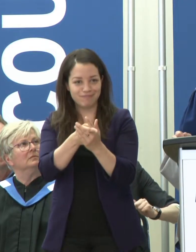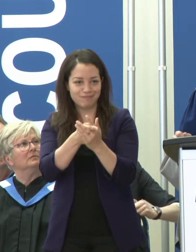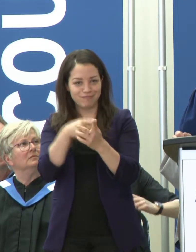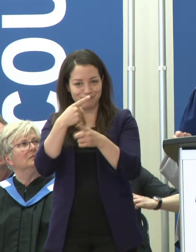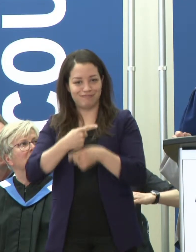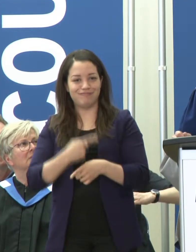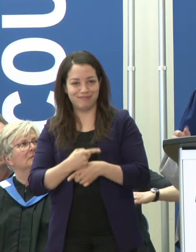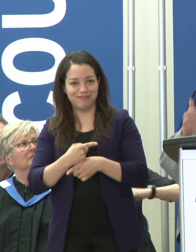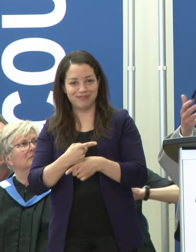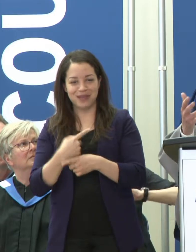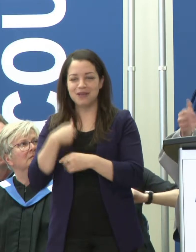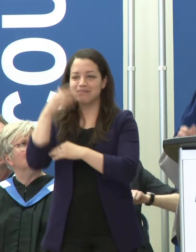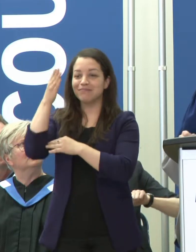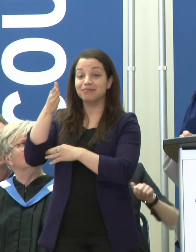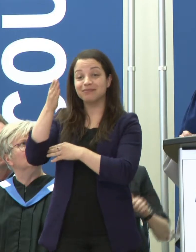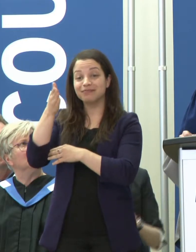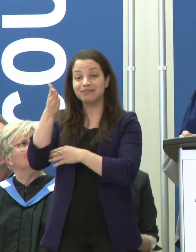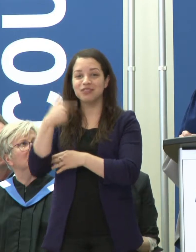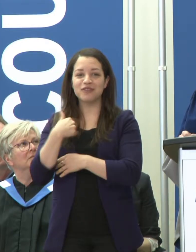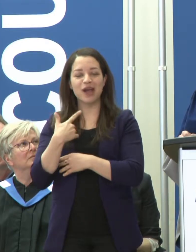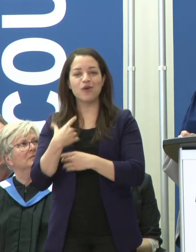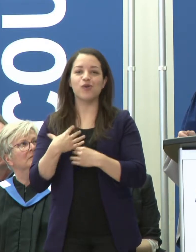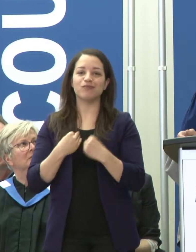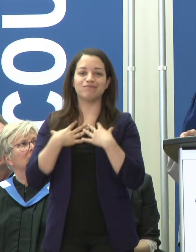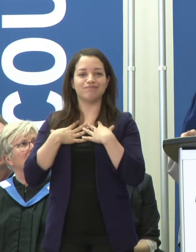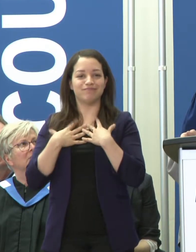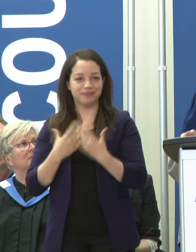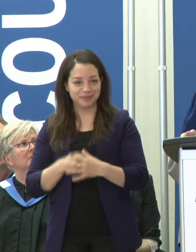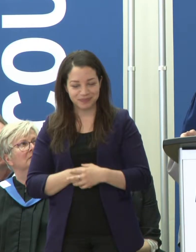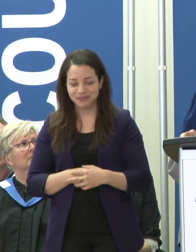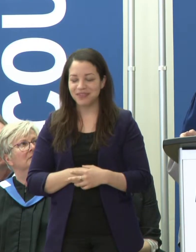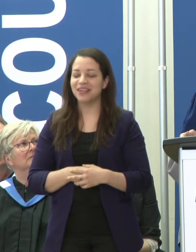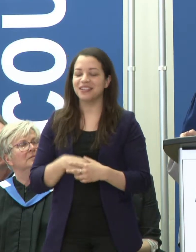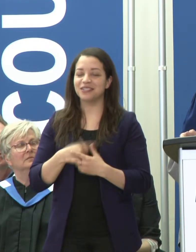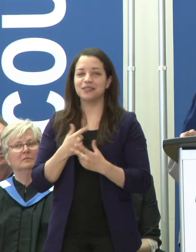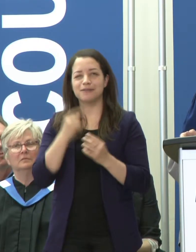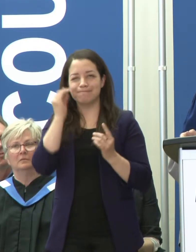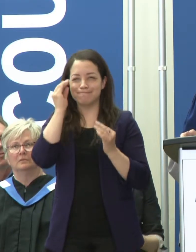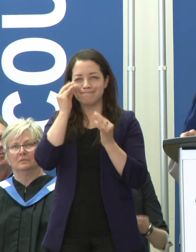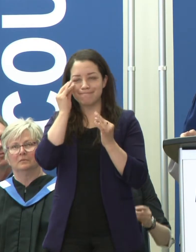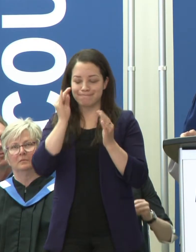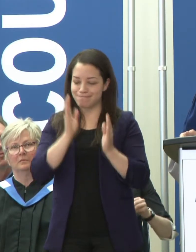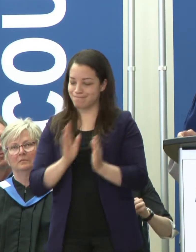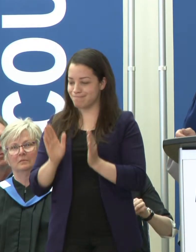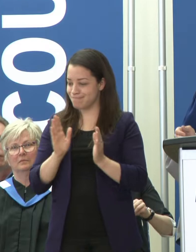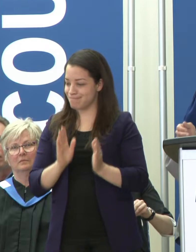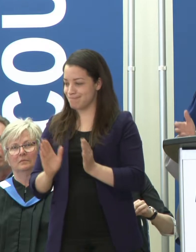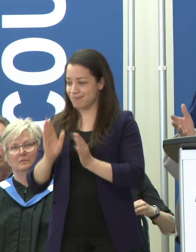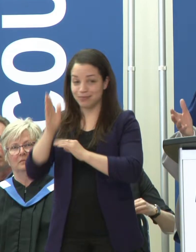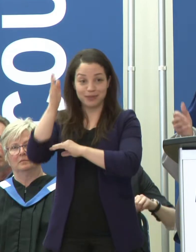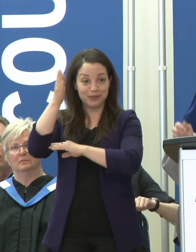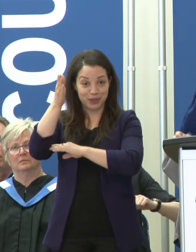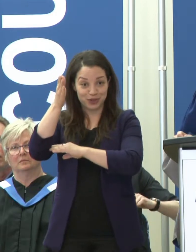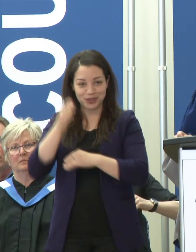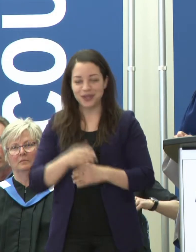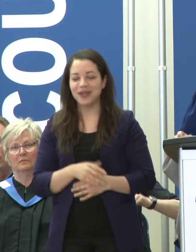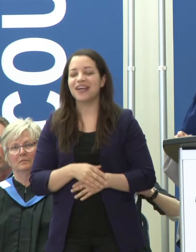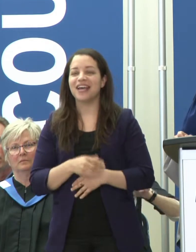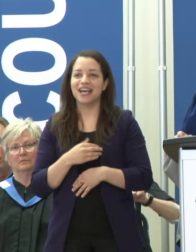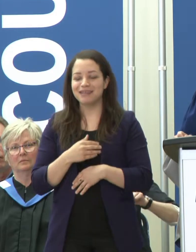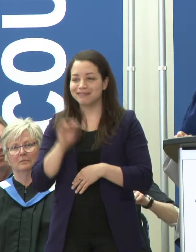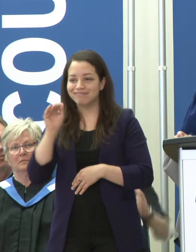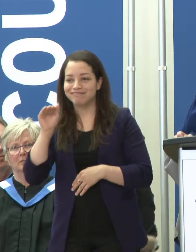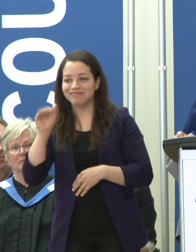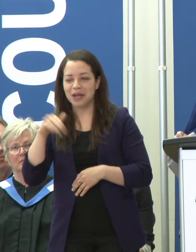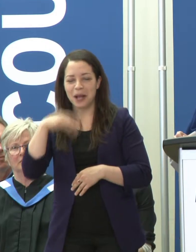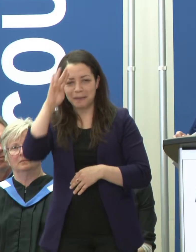that you would find compelling. So this year, as I was preparing my speech, I sought out some advice from